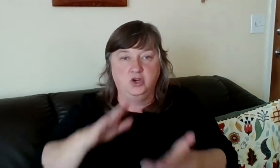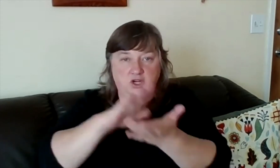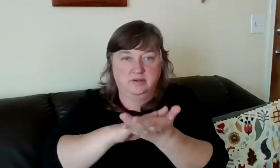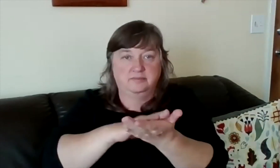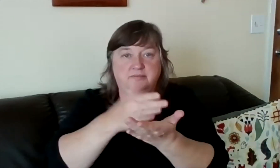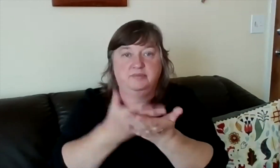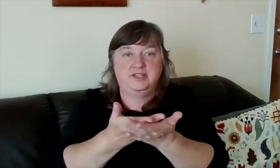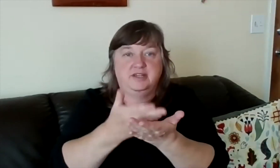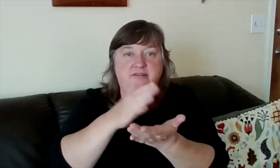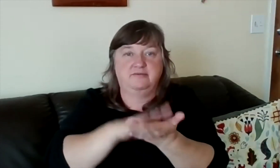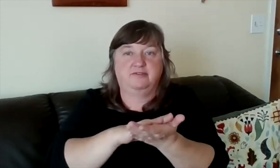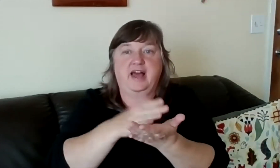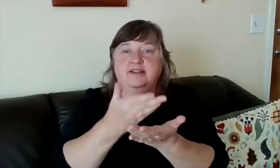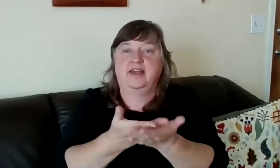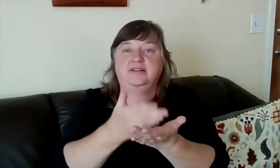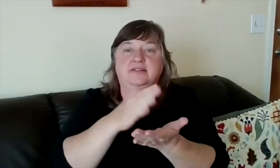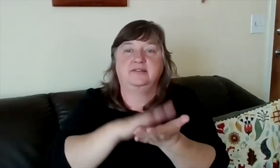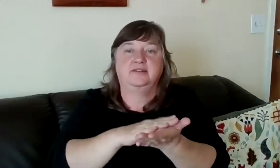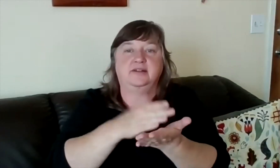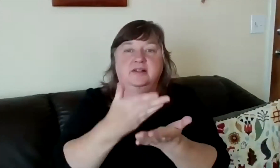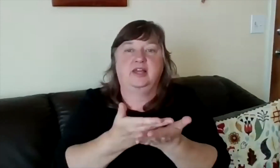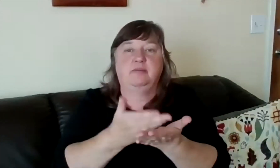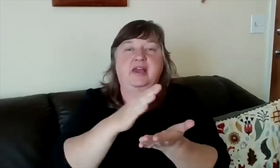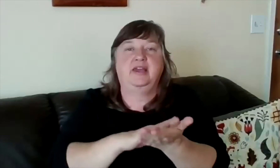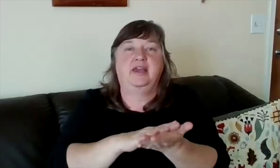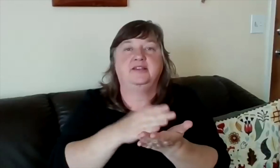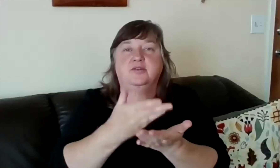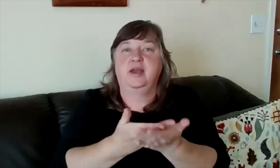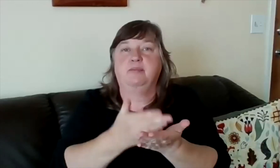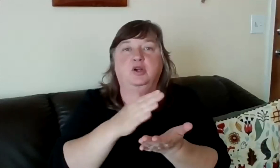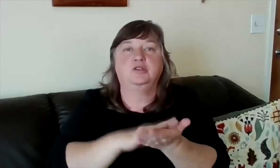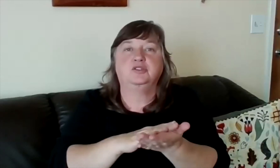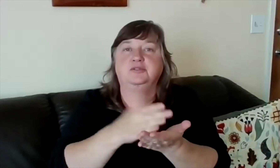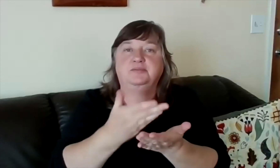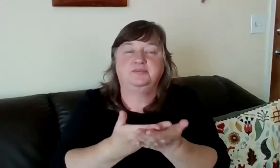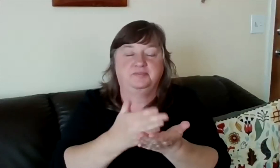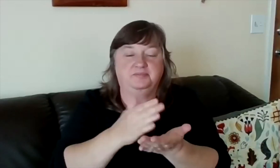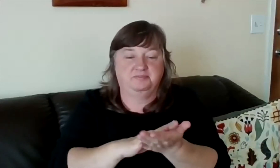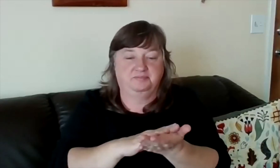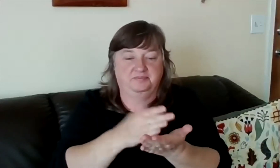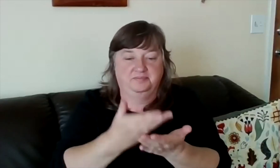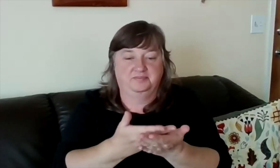Cook, we did, flat hand, like pancakes or hamburgers.